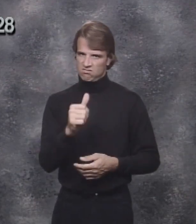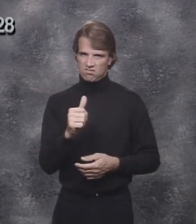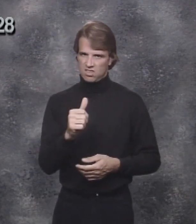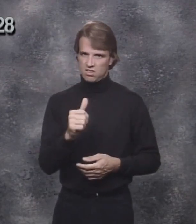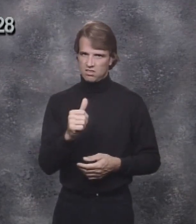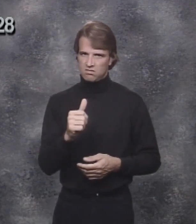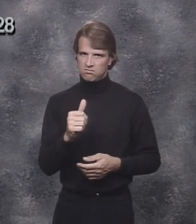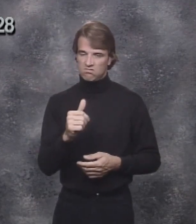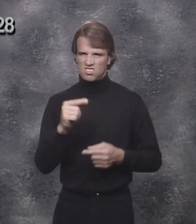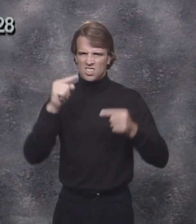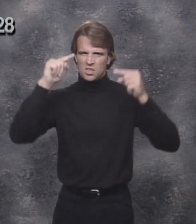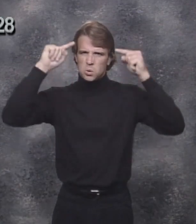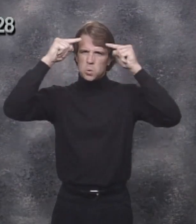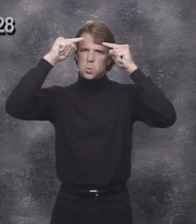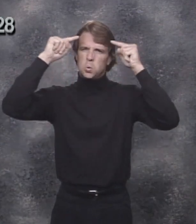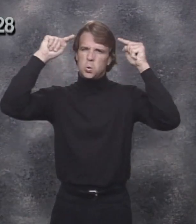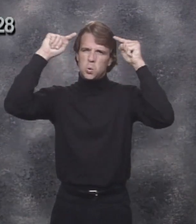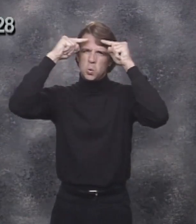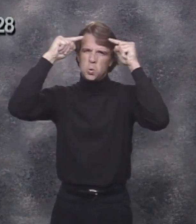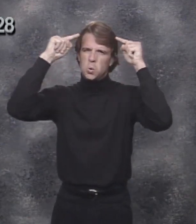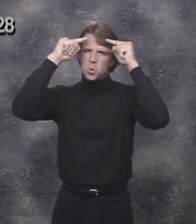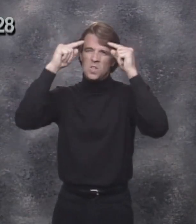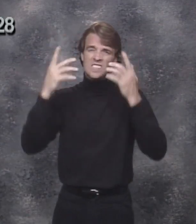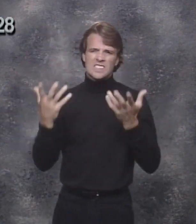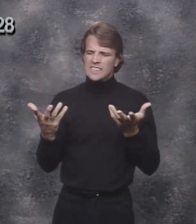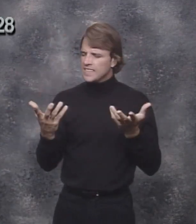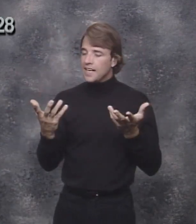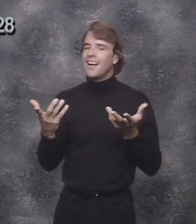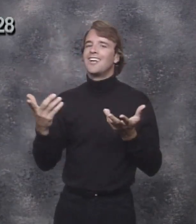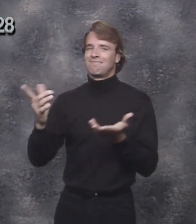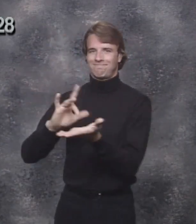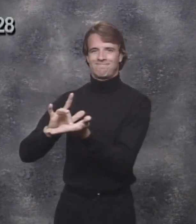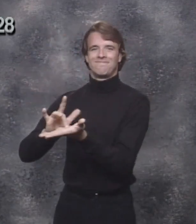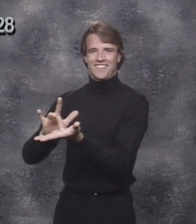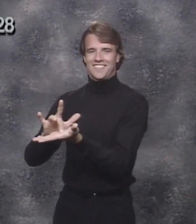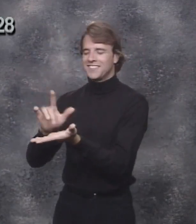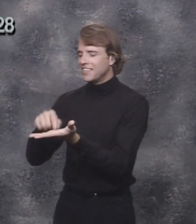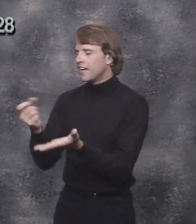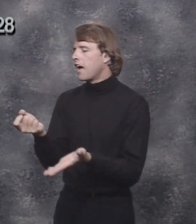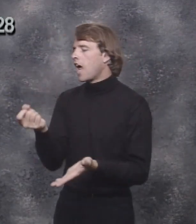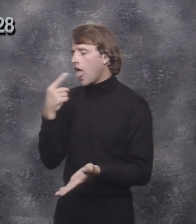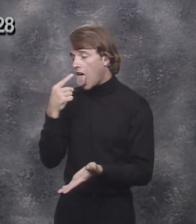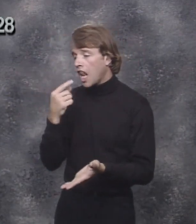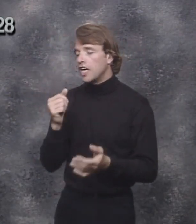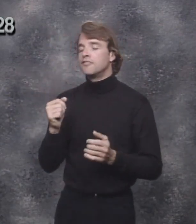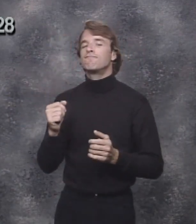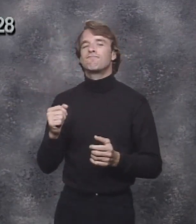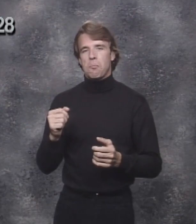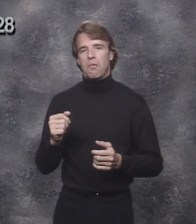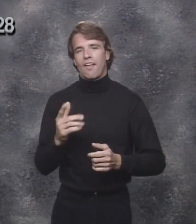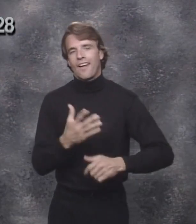He did not sleep well. His head hurt. He took a